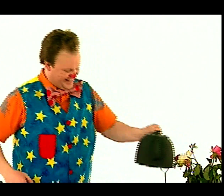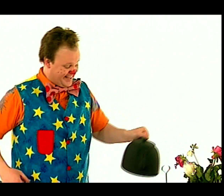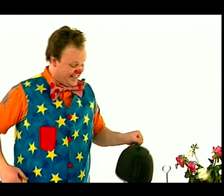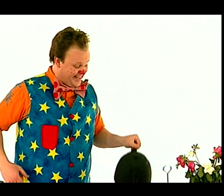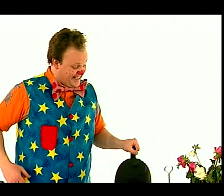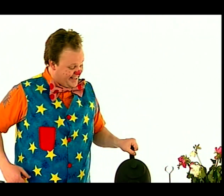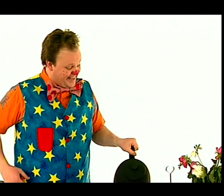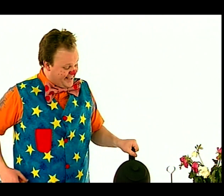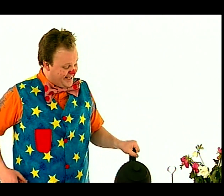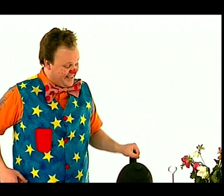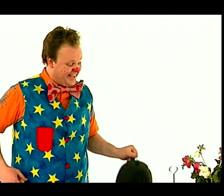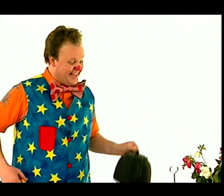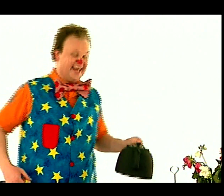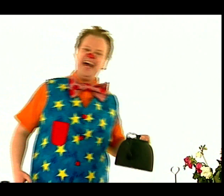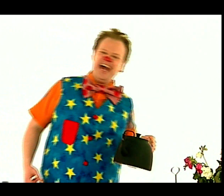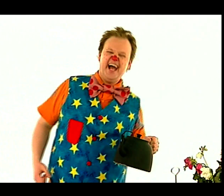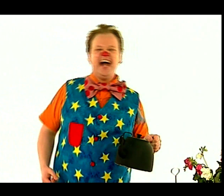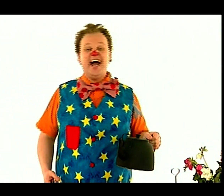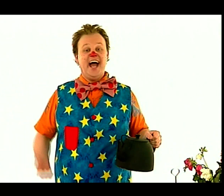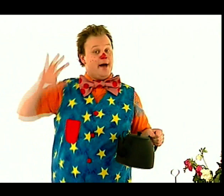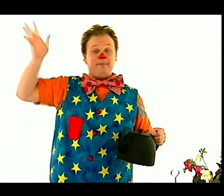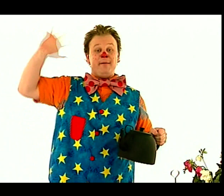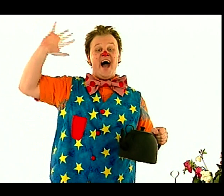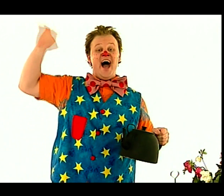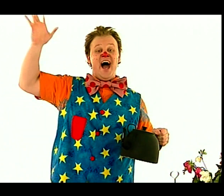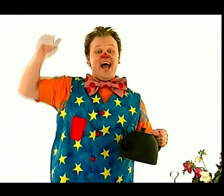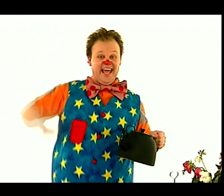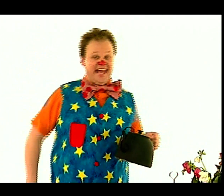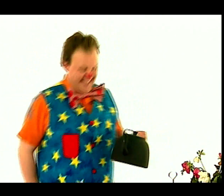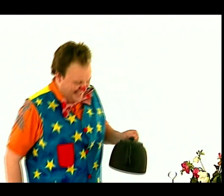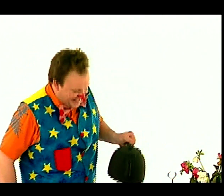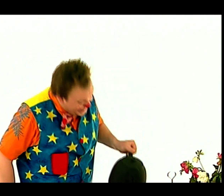Mr. Tumble. See you soon. Bye-bye.